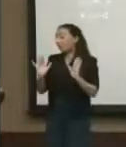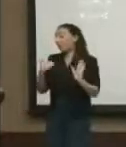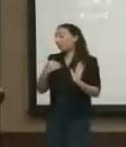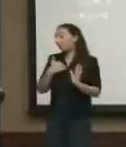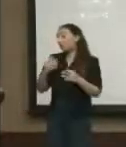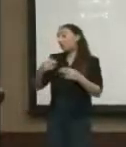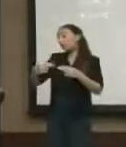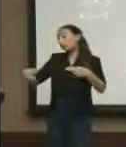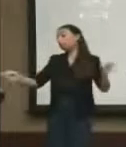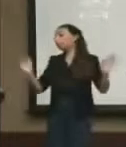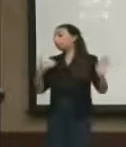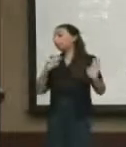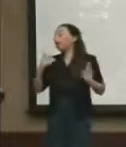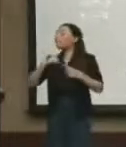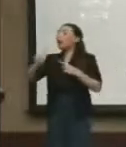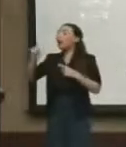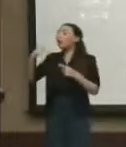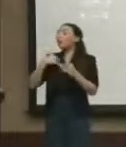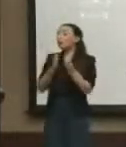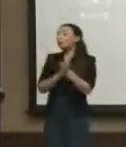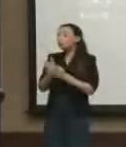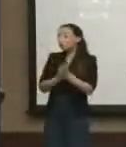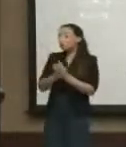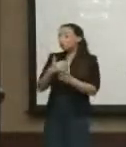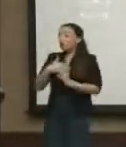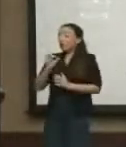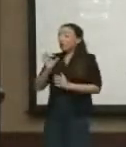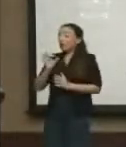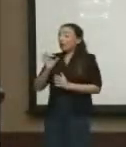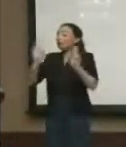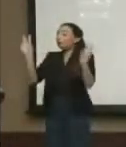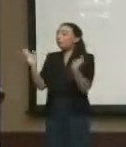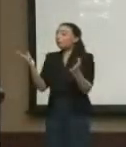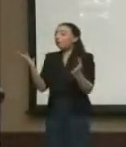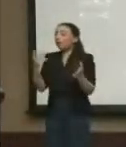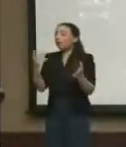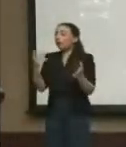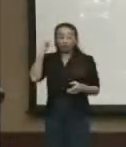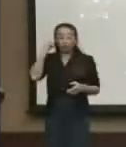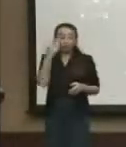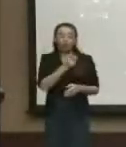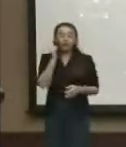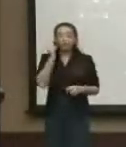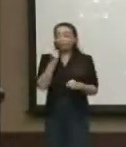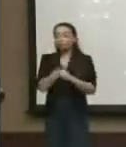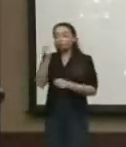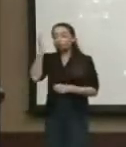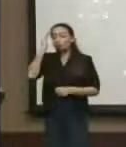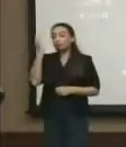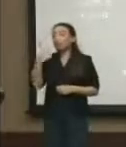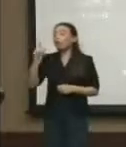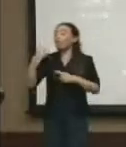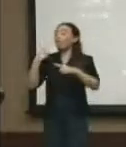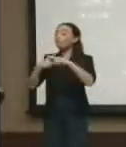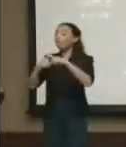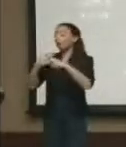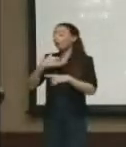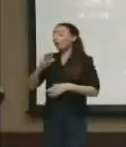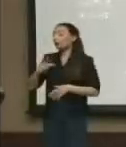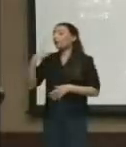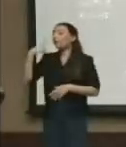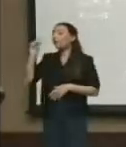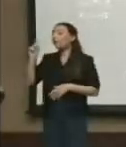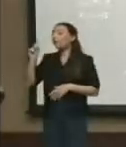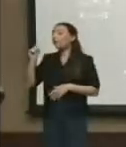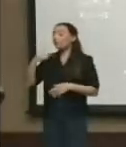really passionate about, and George is aware. We work very closely, but on account of paucity of time, broader aspects have